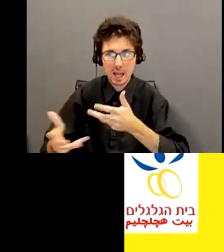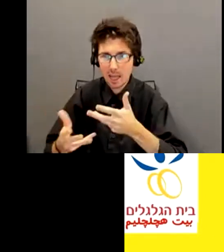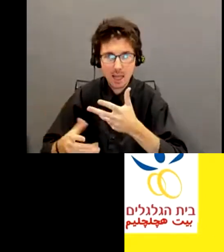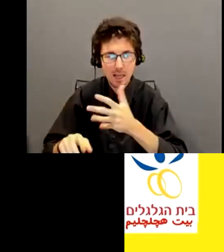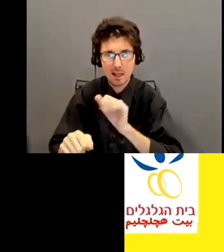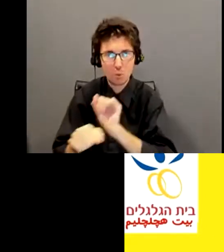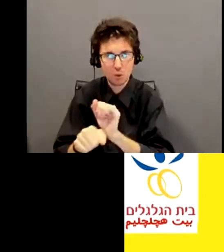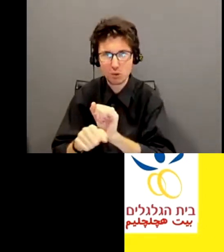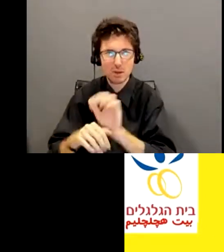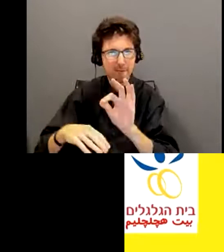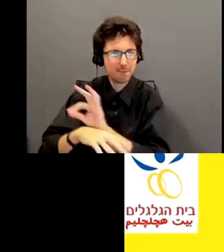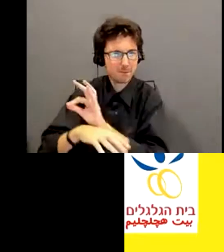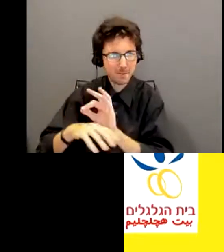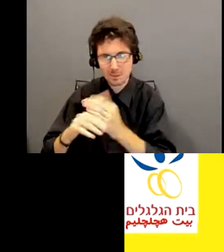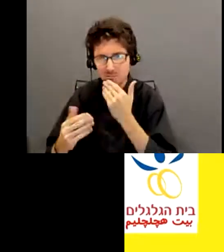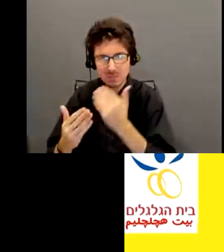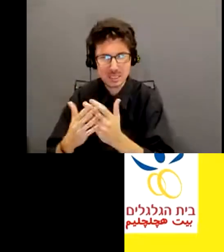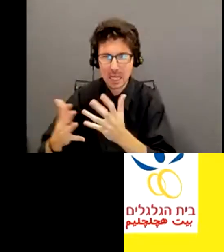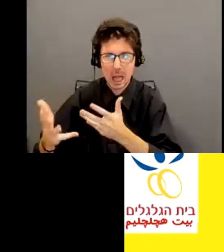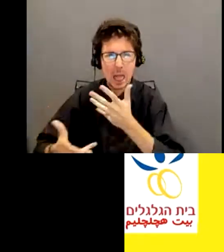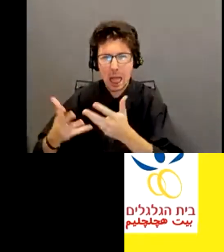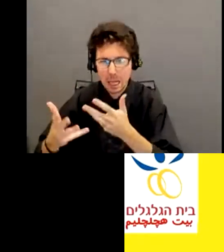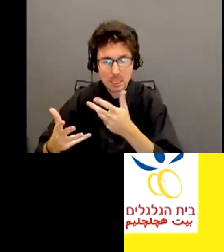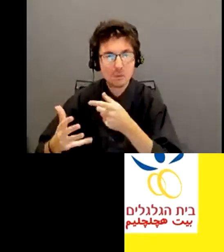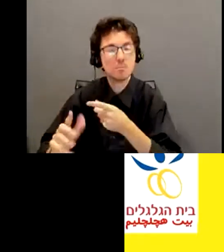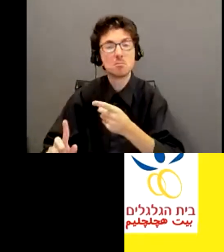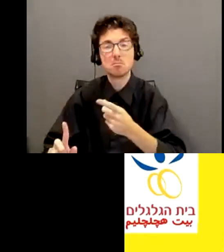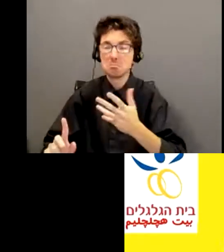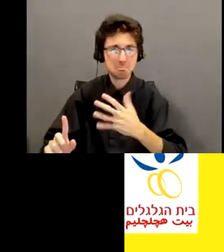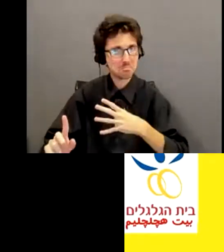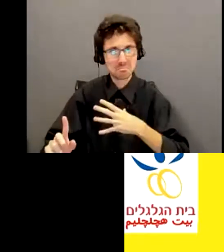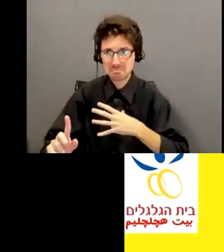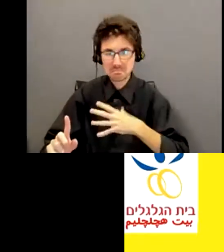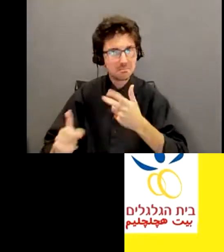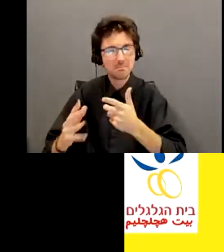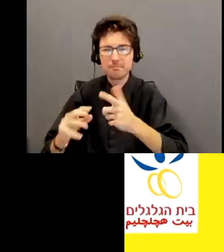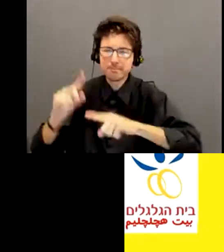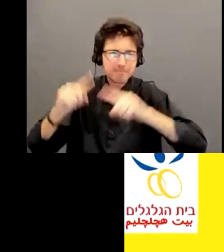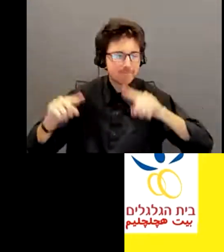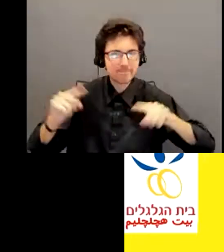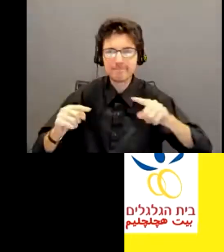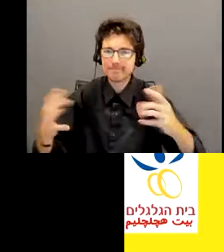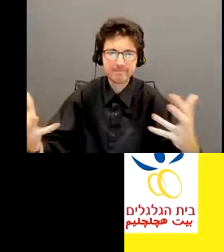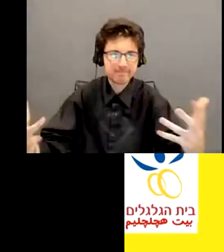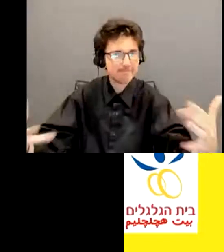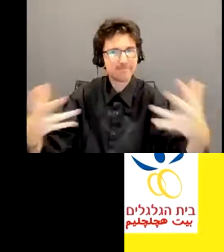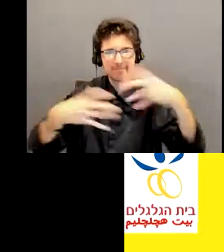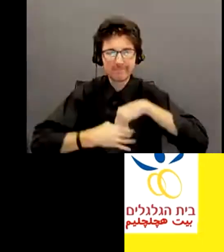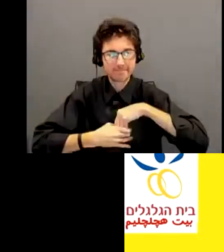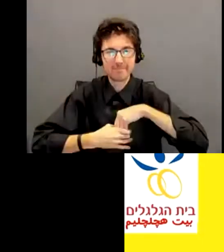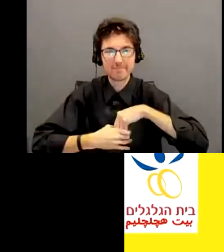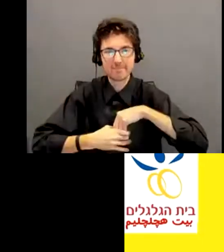But still, there is a place for everyone, and we have a ton of fun, really. Toda rabah. Thank you very much,